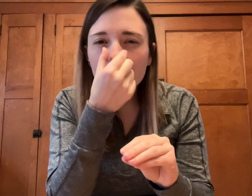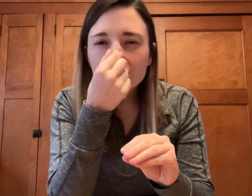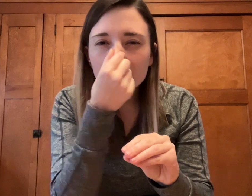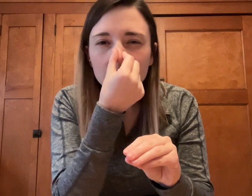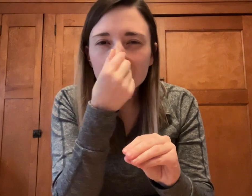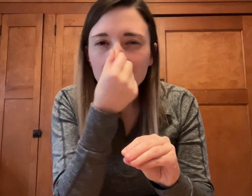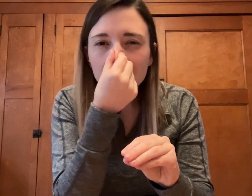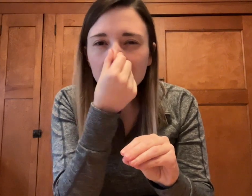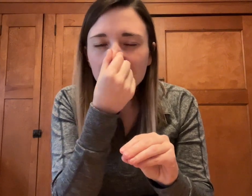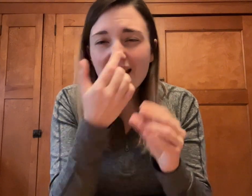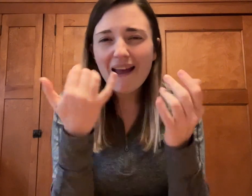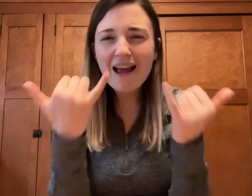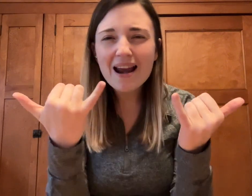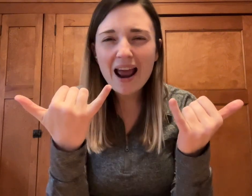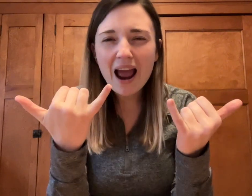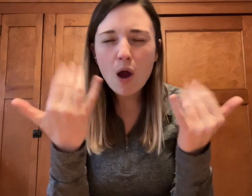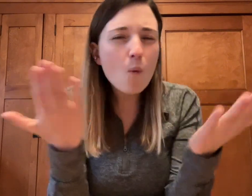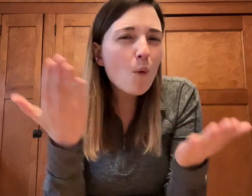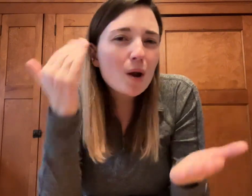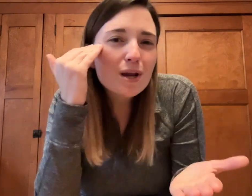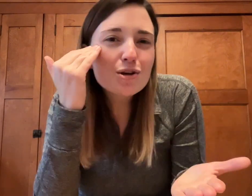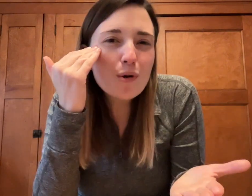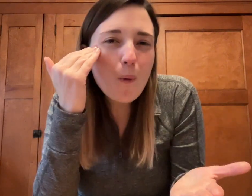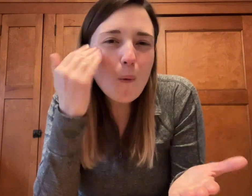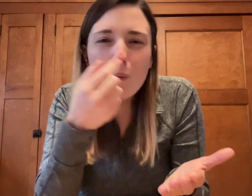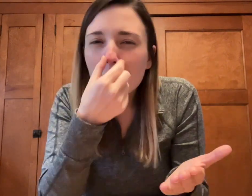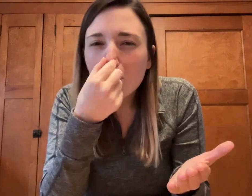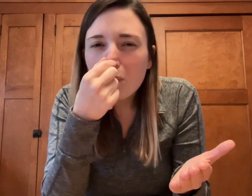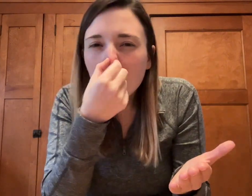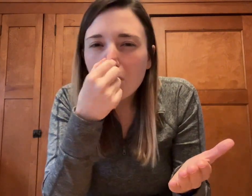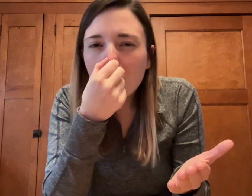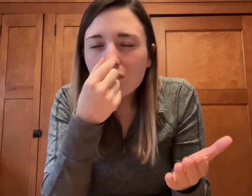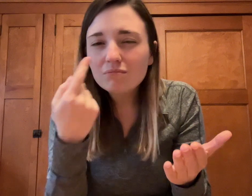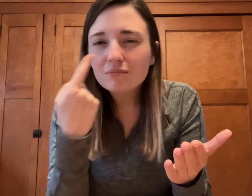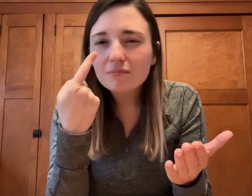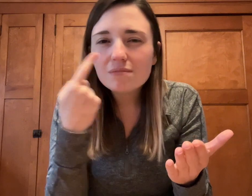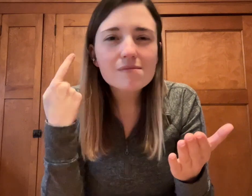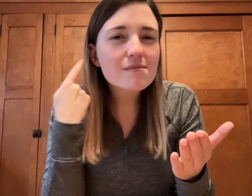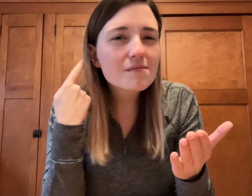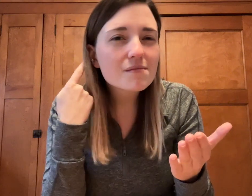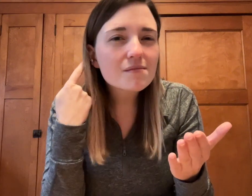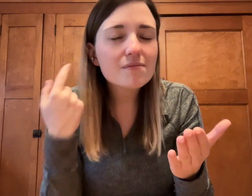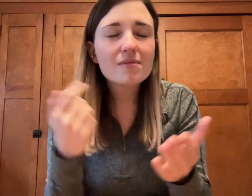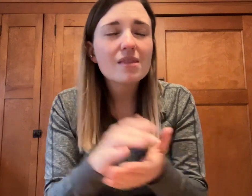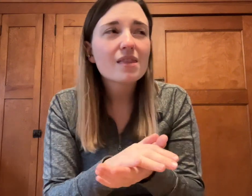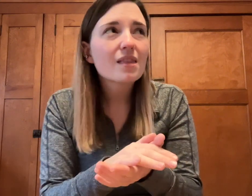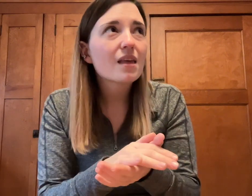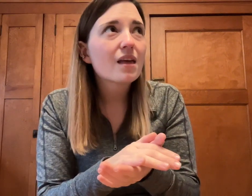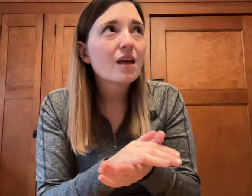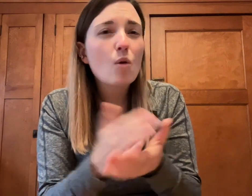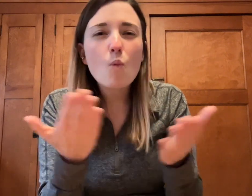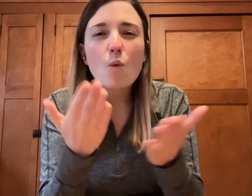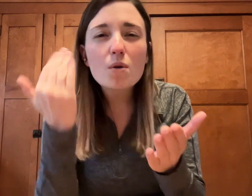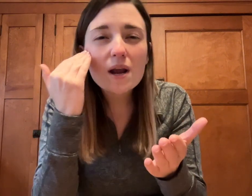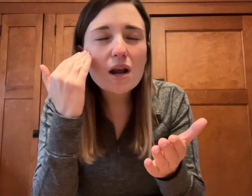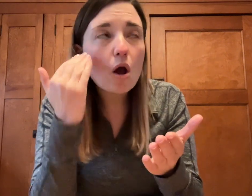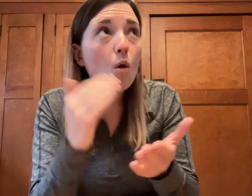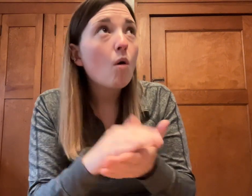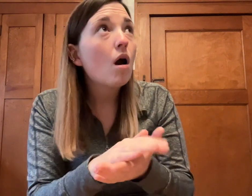cartilage now. Tell me something about cartilage. What do you know about cartilage now? Go. Okay, it's what? Okay, she said